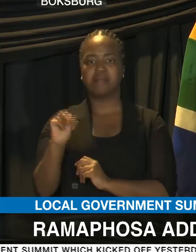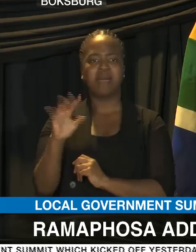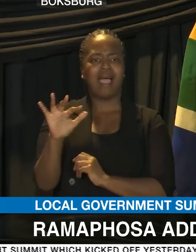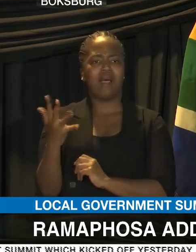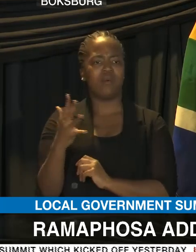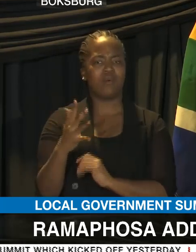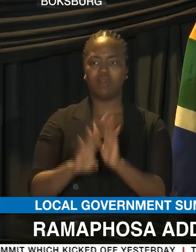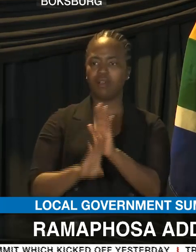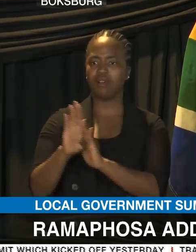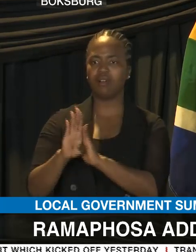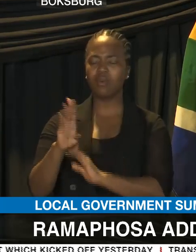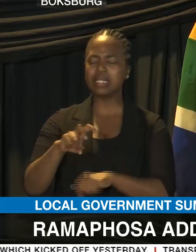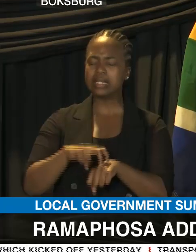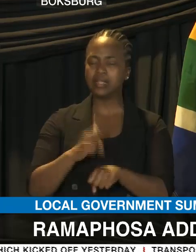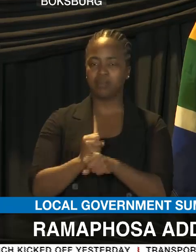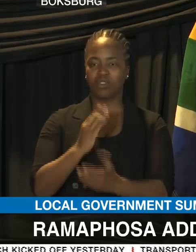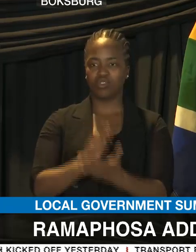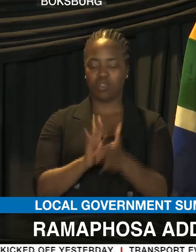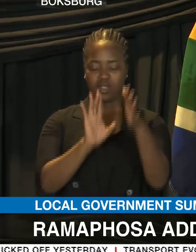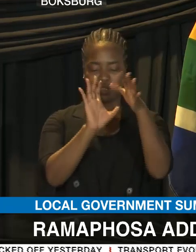ensure that this integrated,